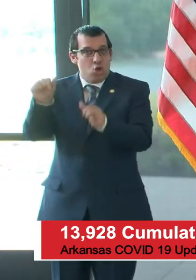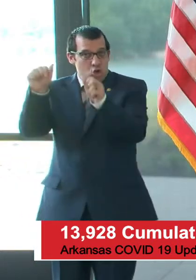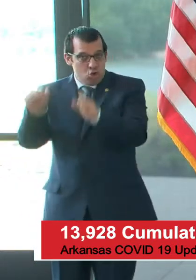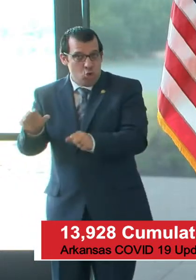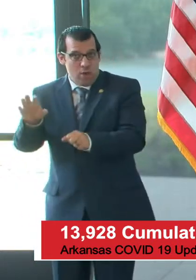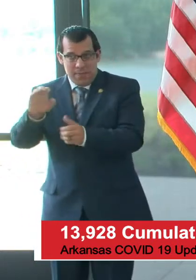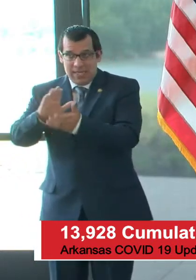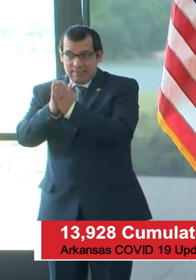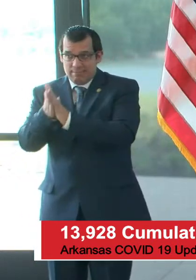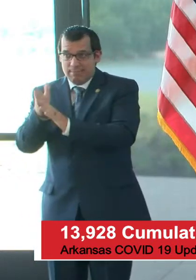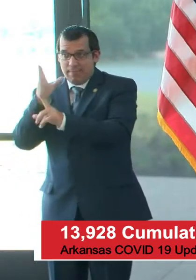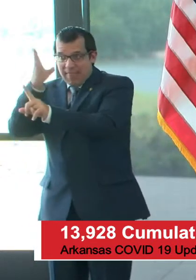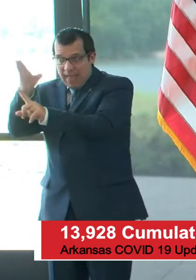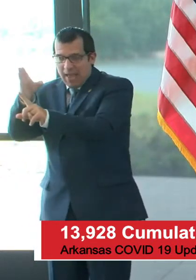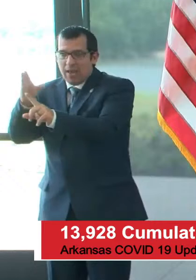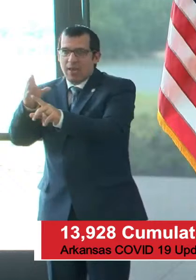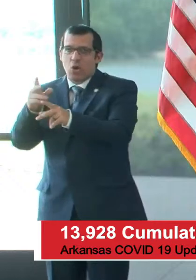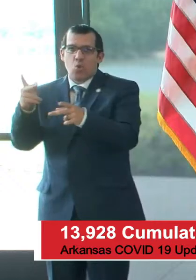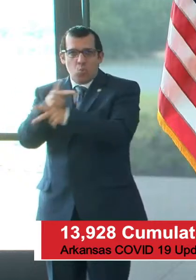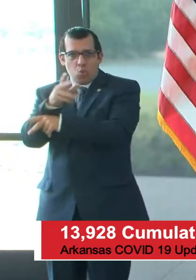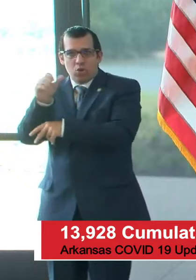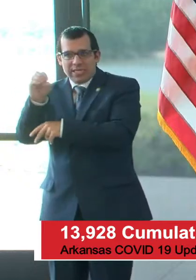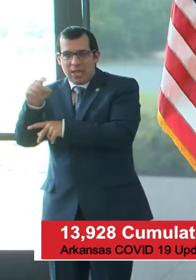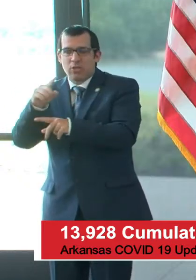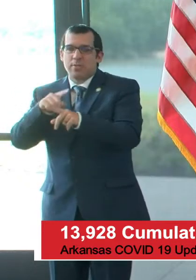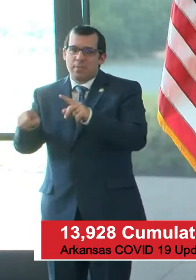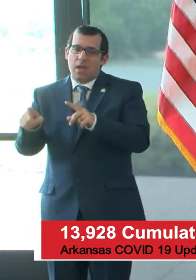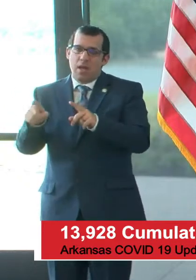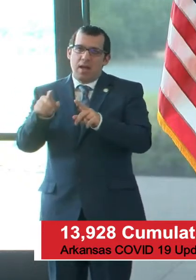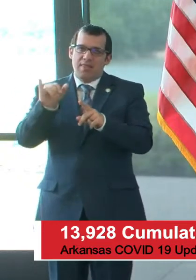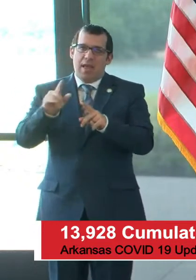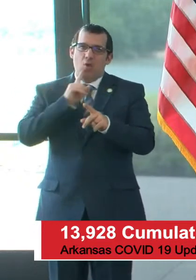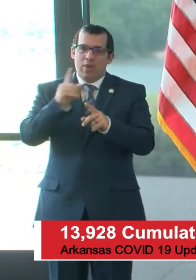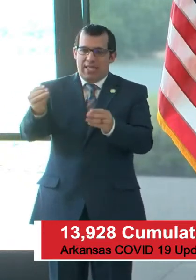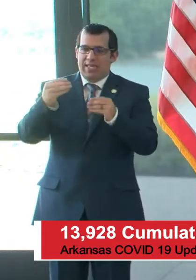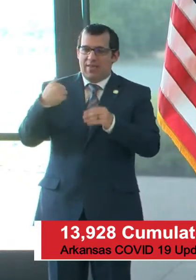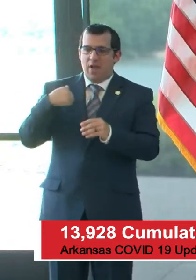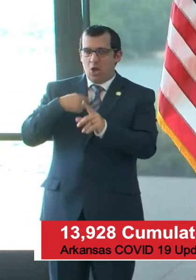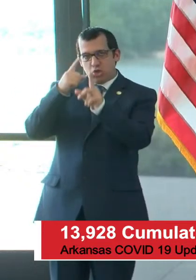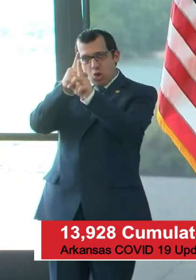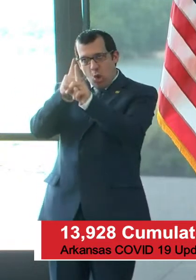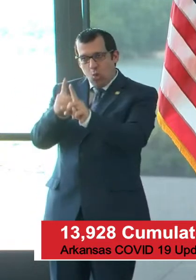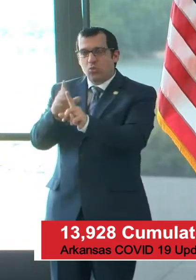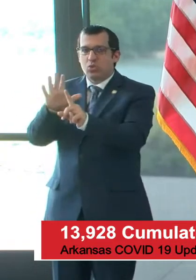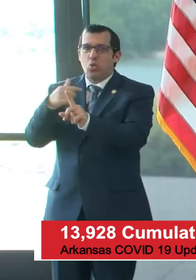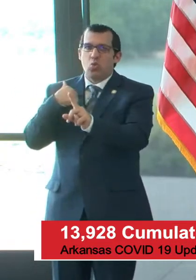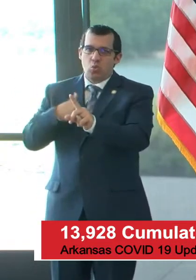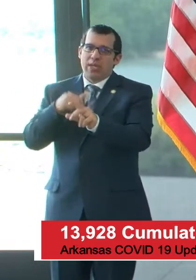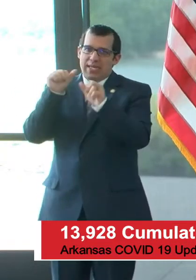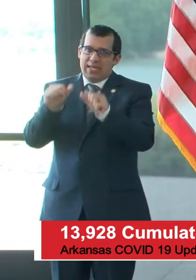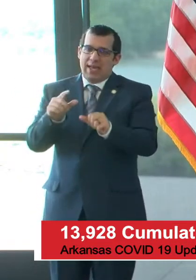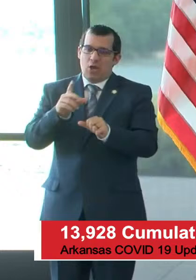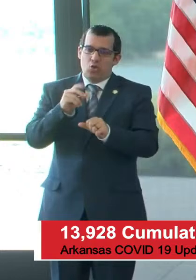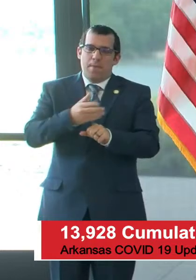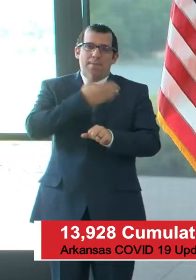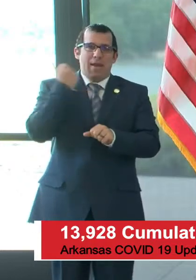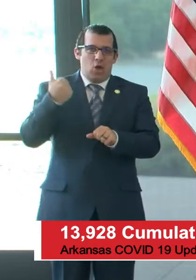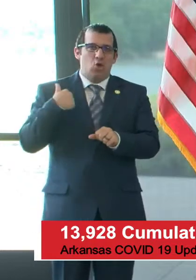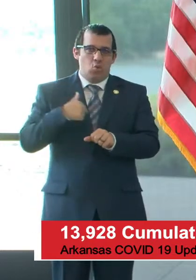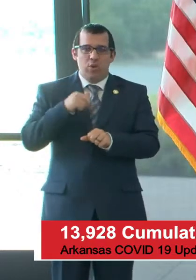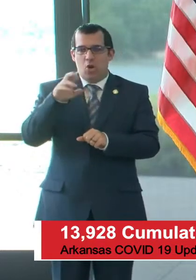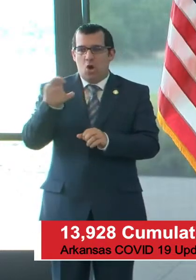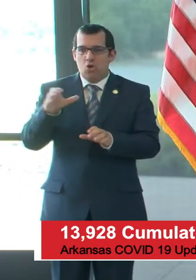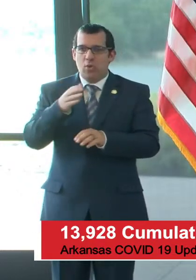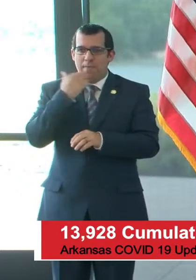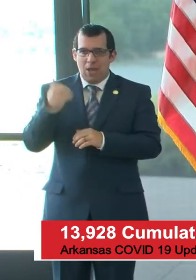could be and a worst case scenario, but it's also really gives us goals to say we can do better than that, and we are doing better